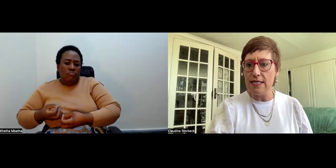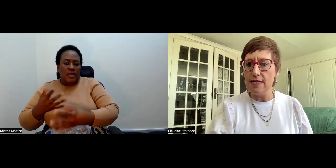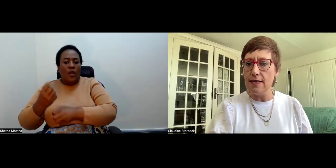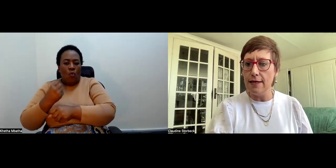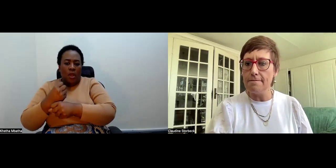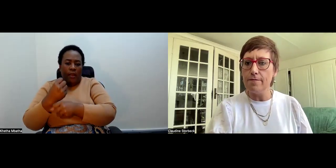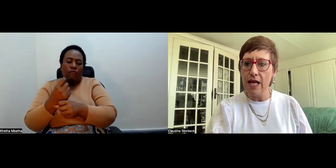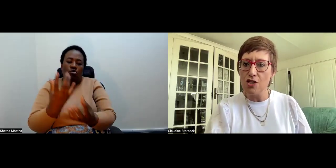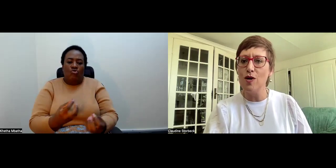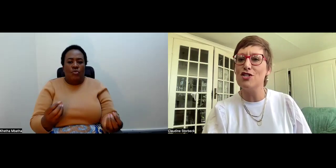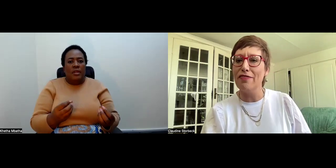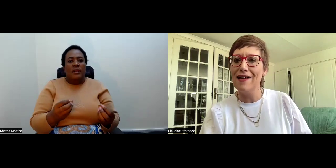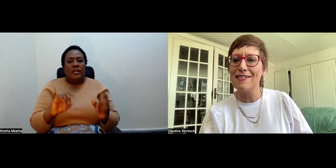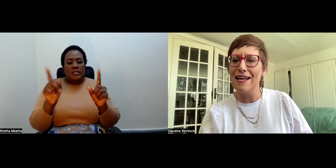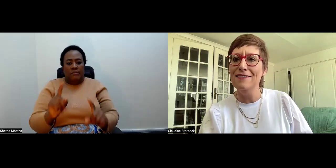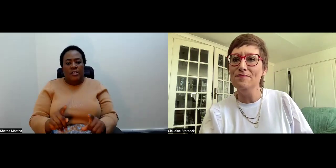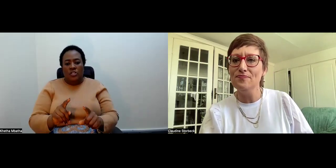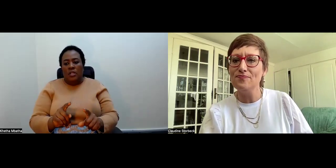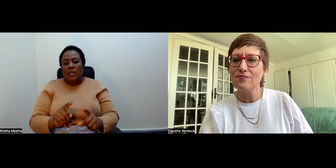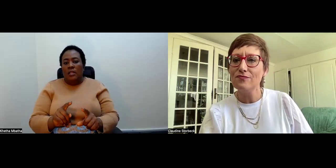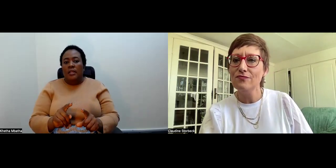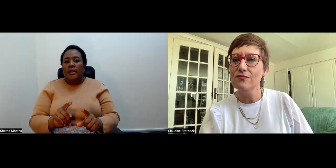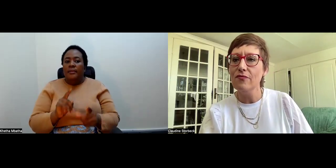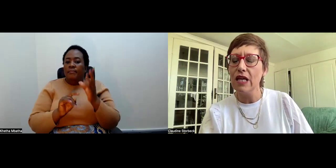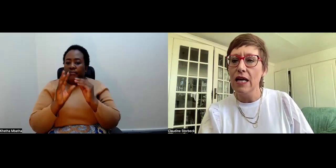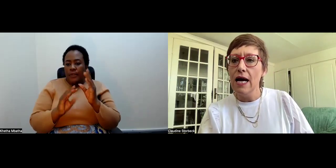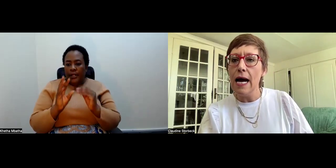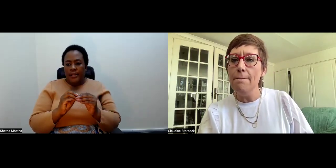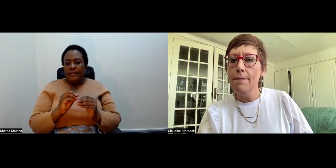special needs ECD. Nice question. Thanks, Glenn.